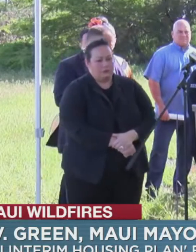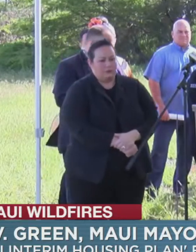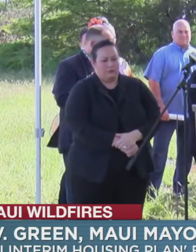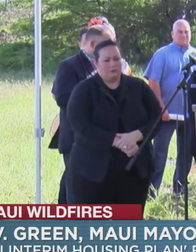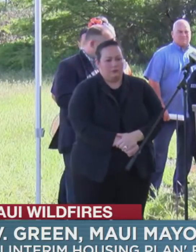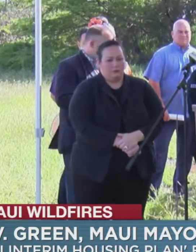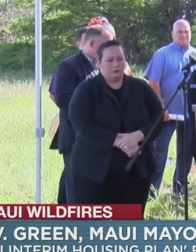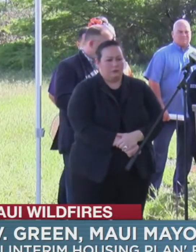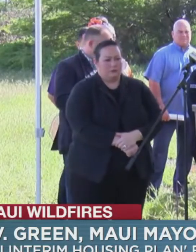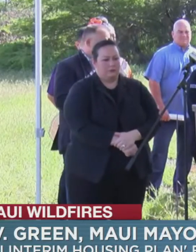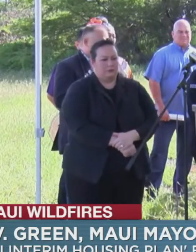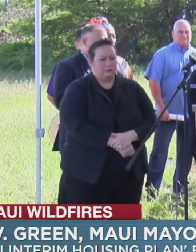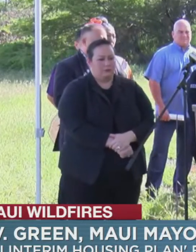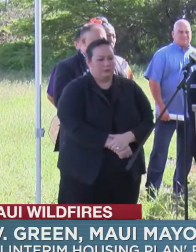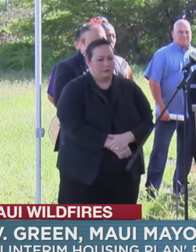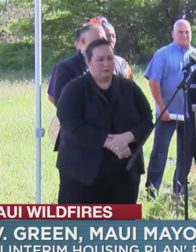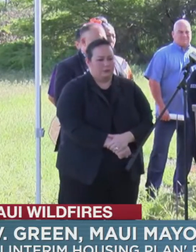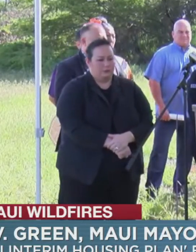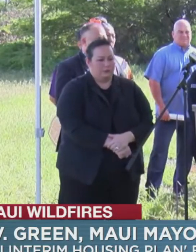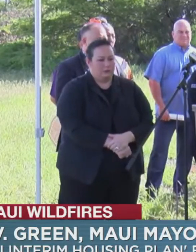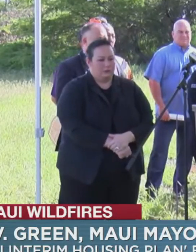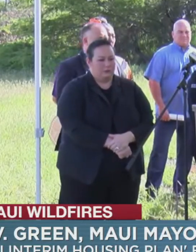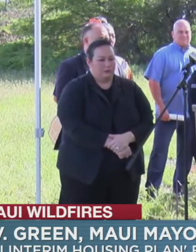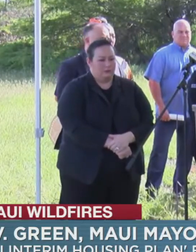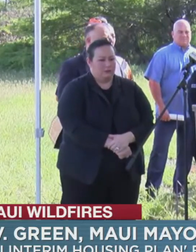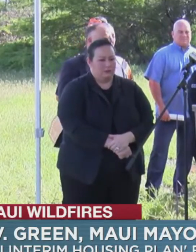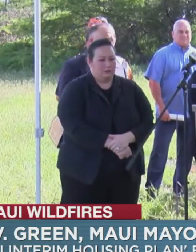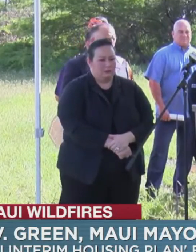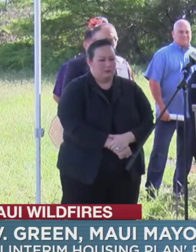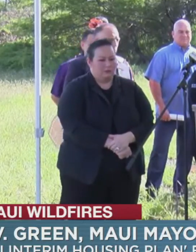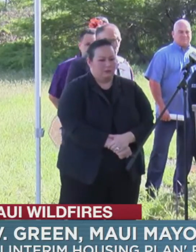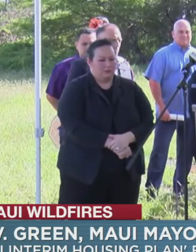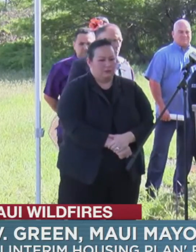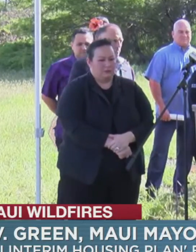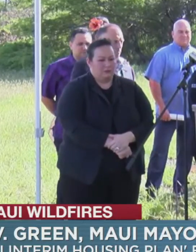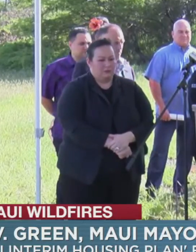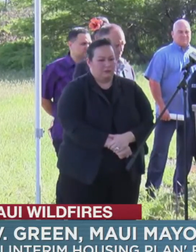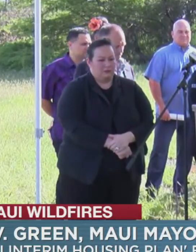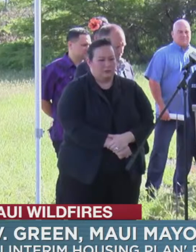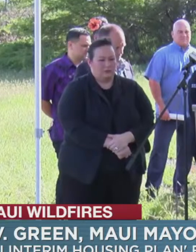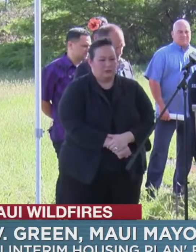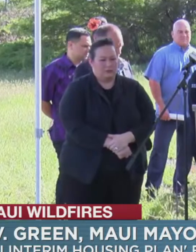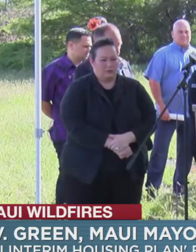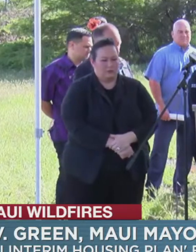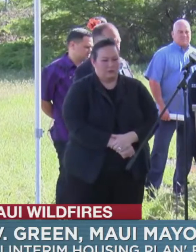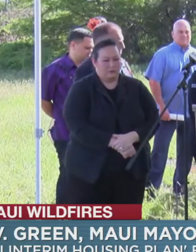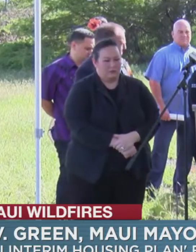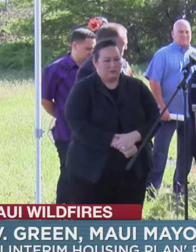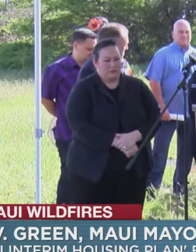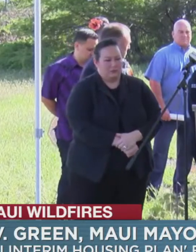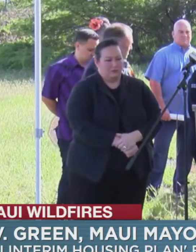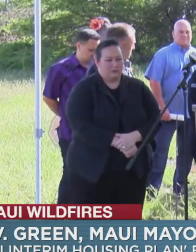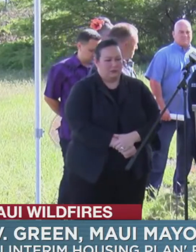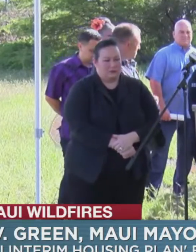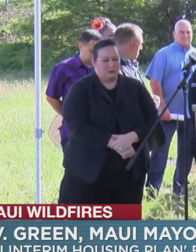50 in December to 1,500, hopefully, in